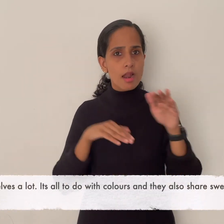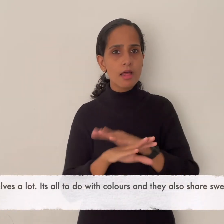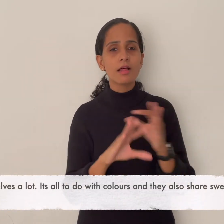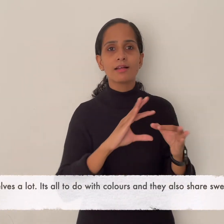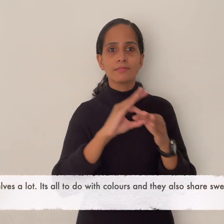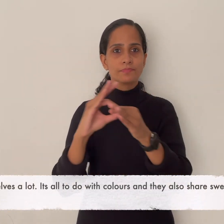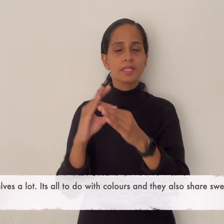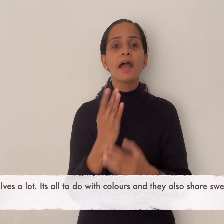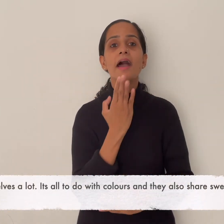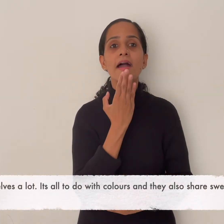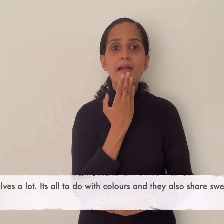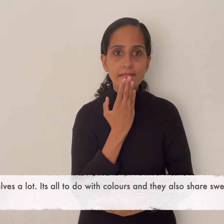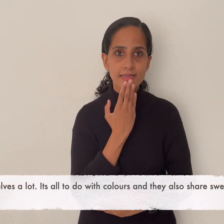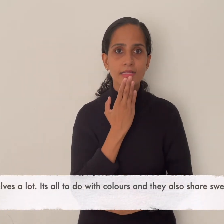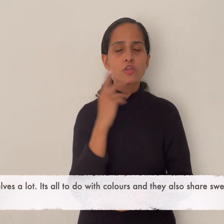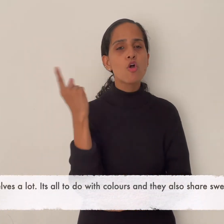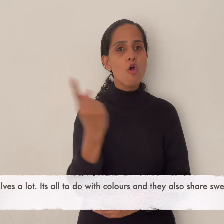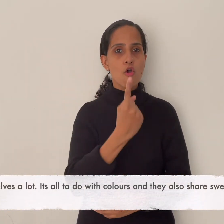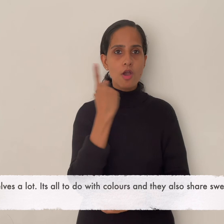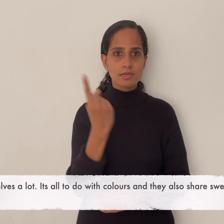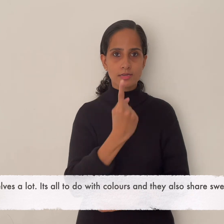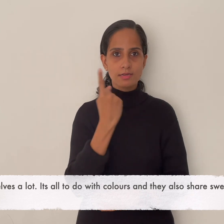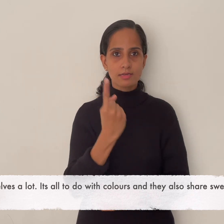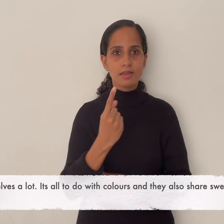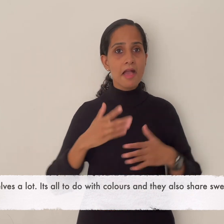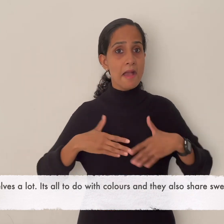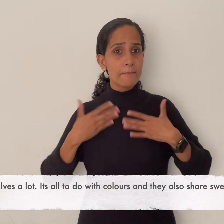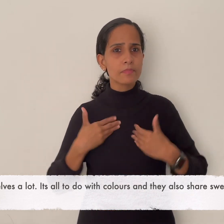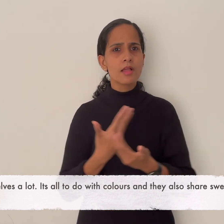It's all to do with colors.